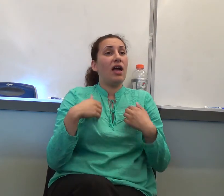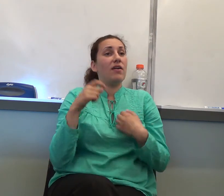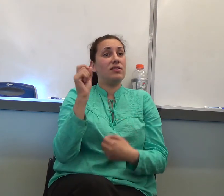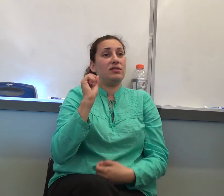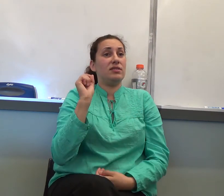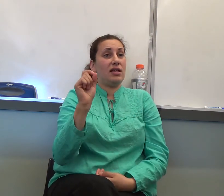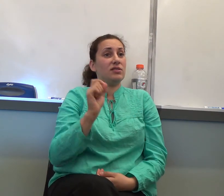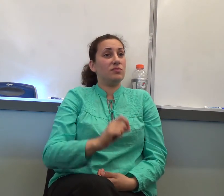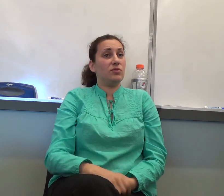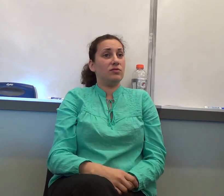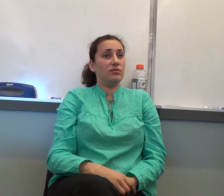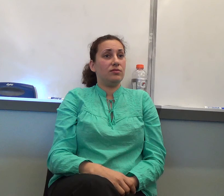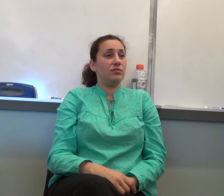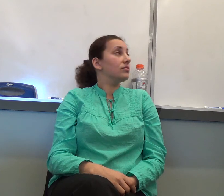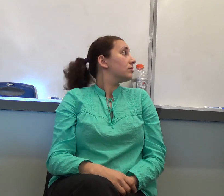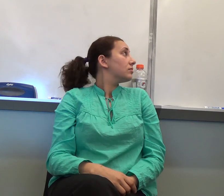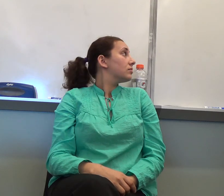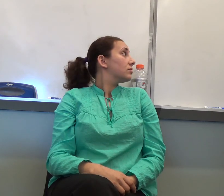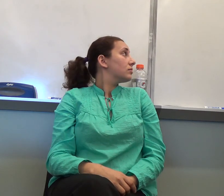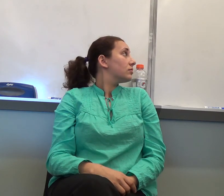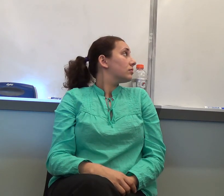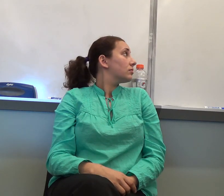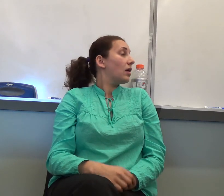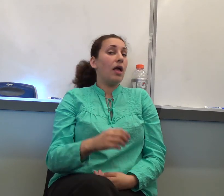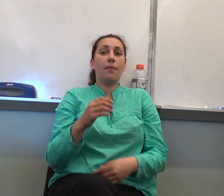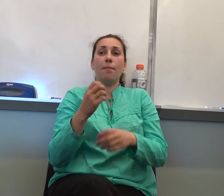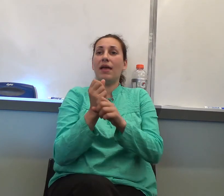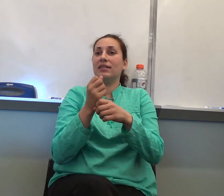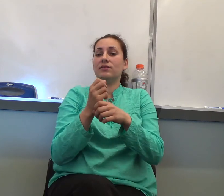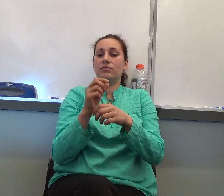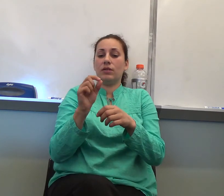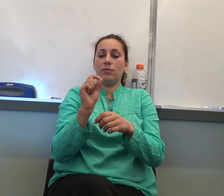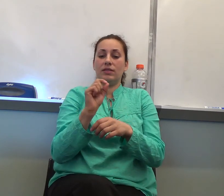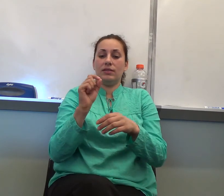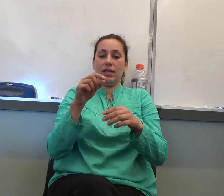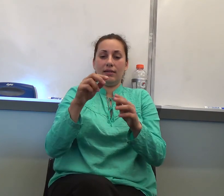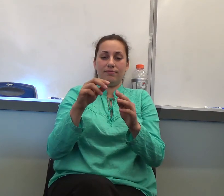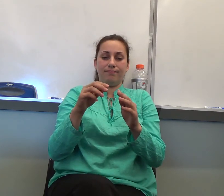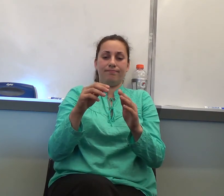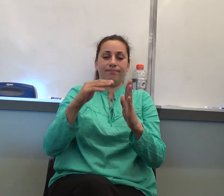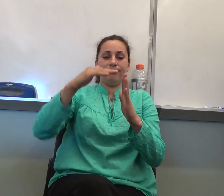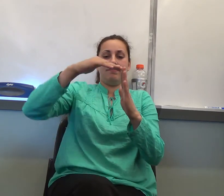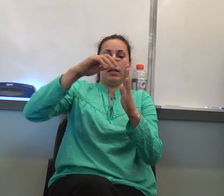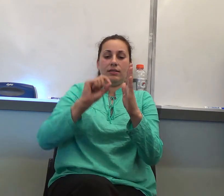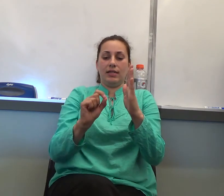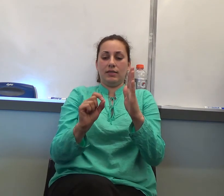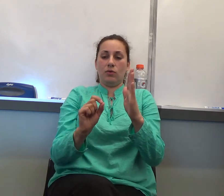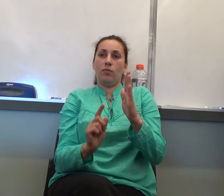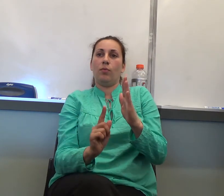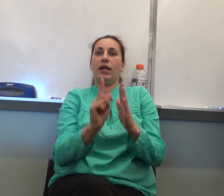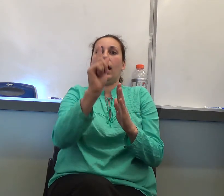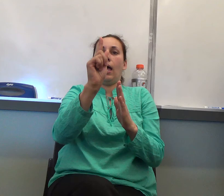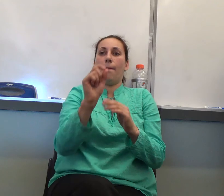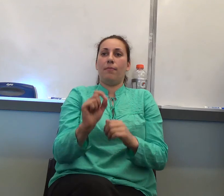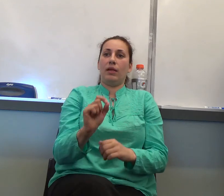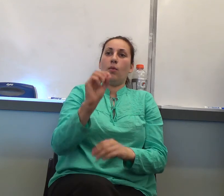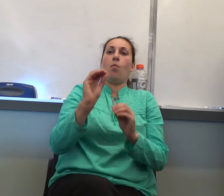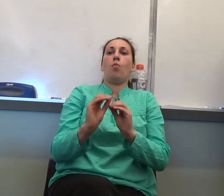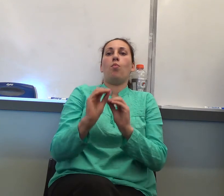which makes the process be simply bring that decimal point up into the quotient. Exactly where it is, take